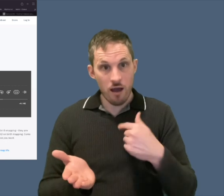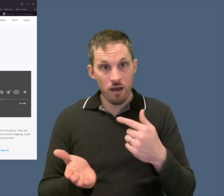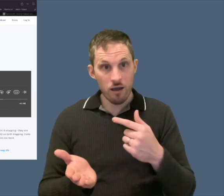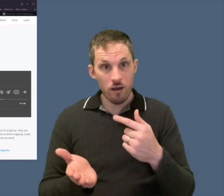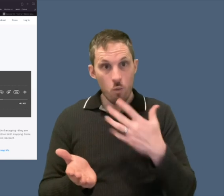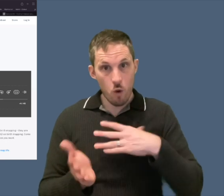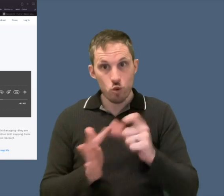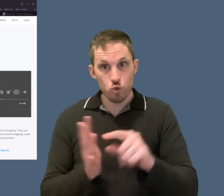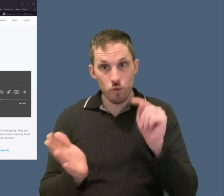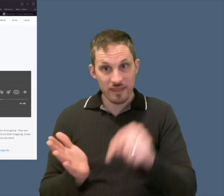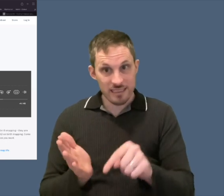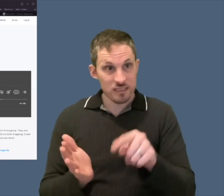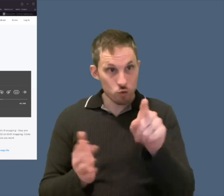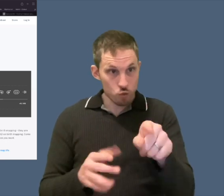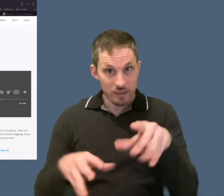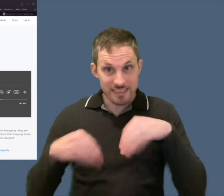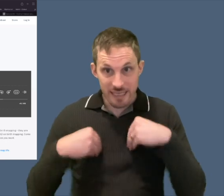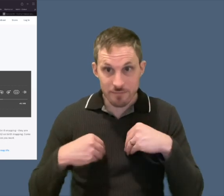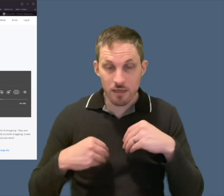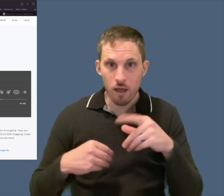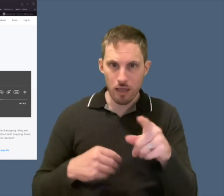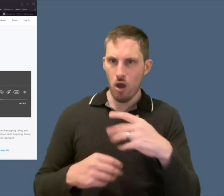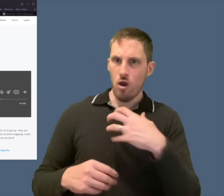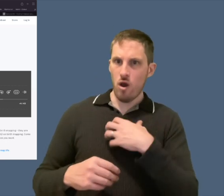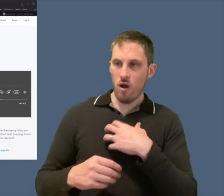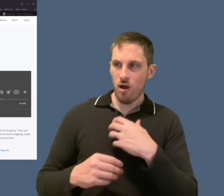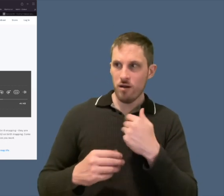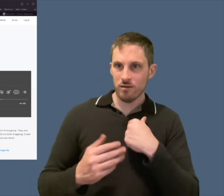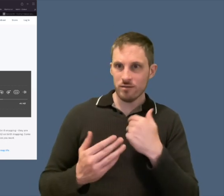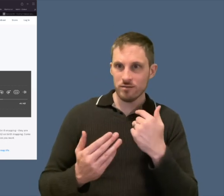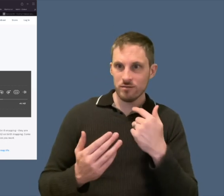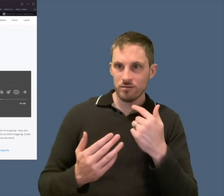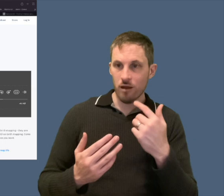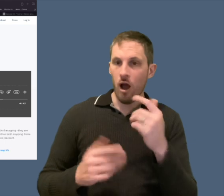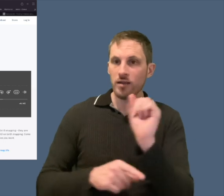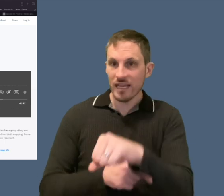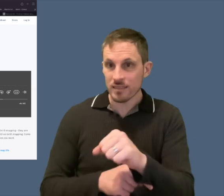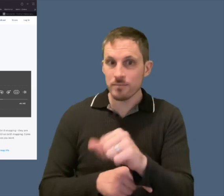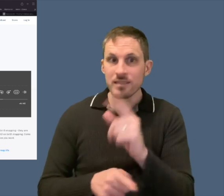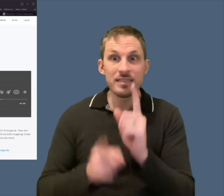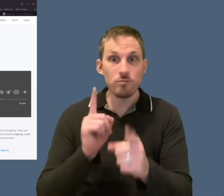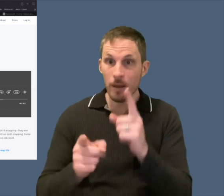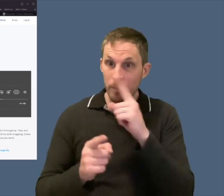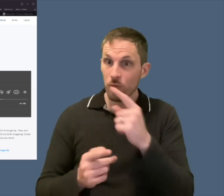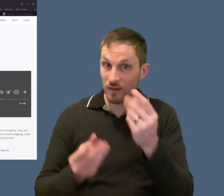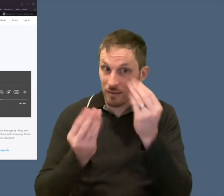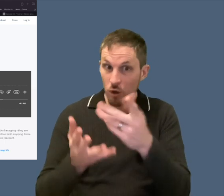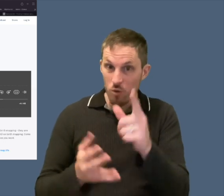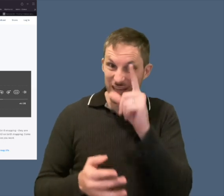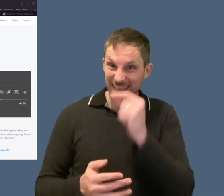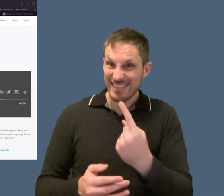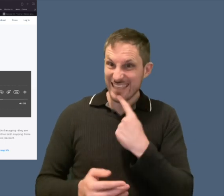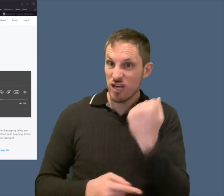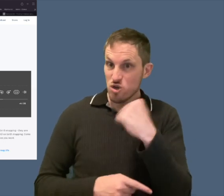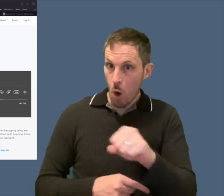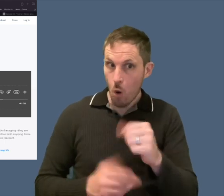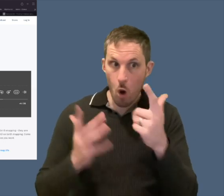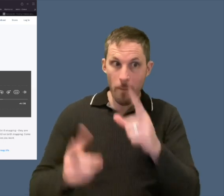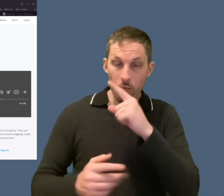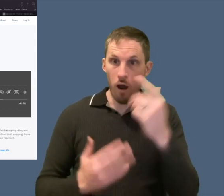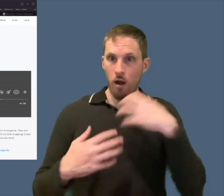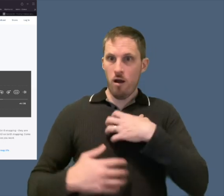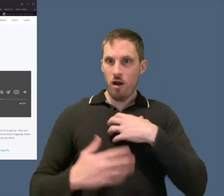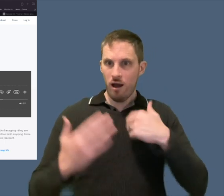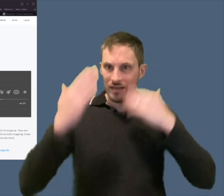And the amount of people that say, I didn't know I could say no, that really tells a huge story around